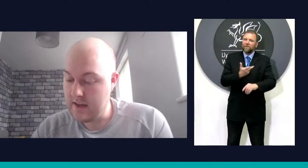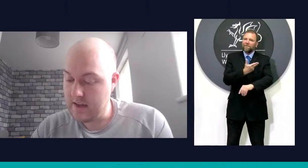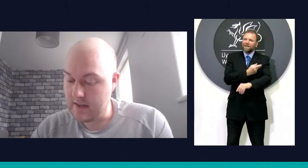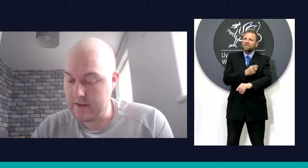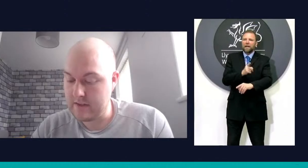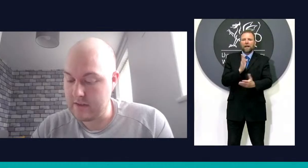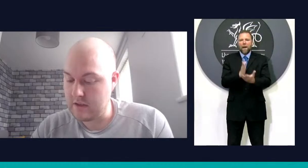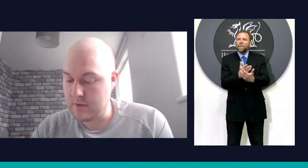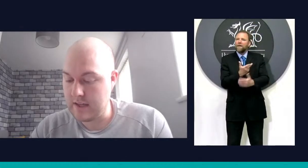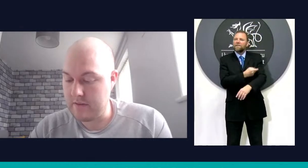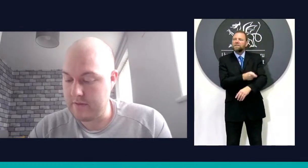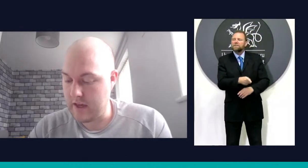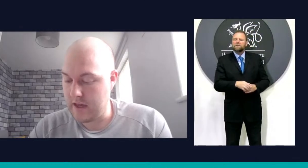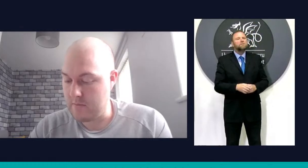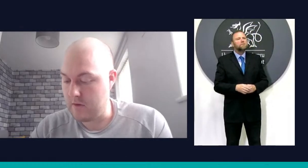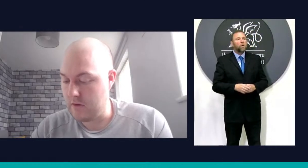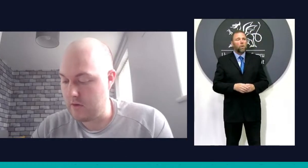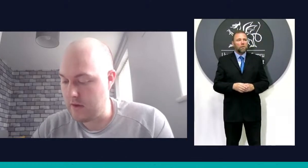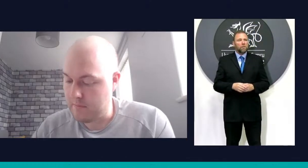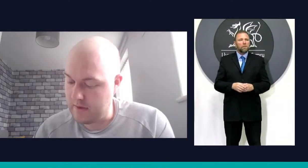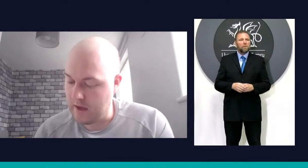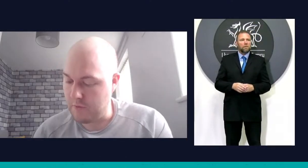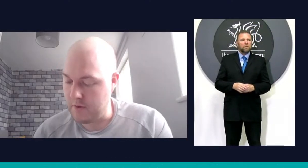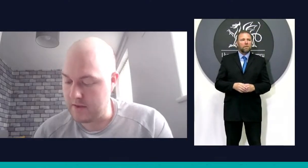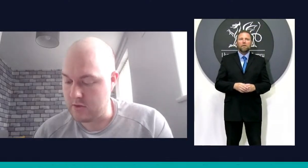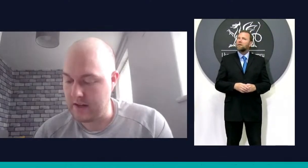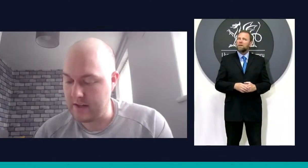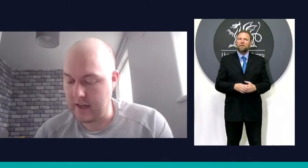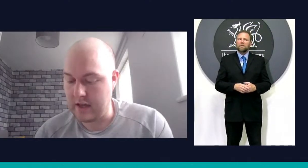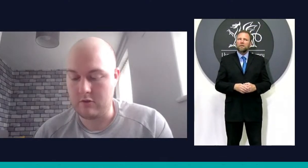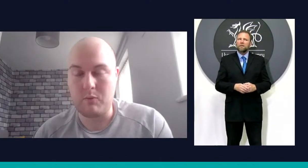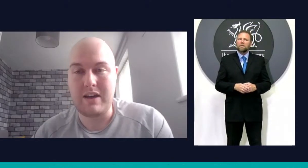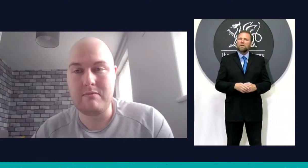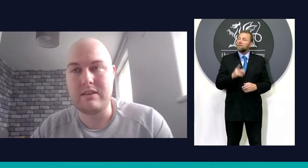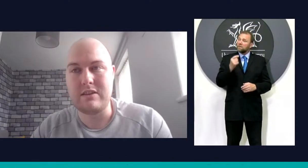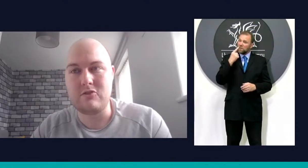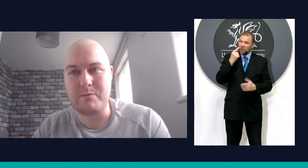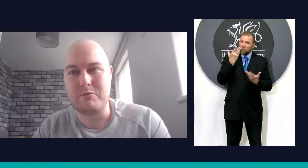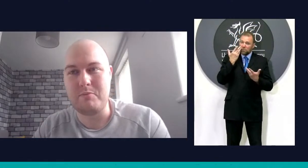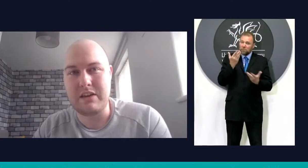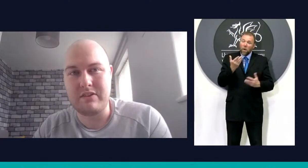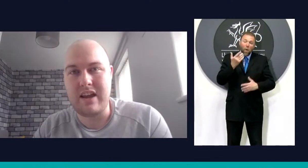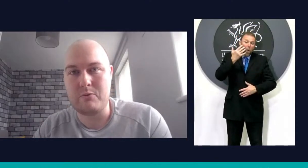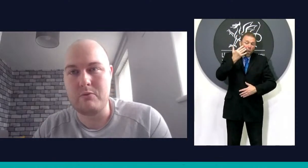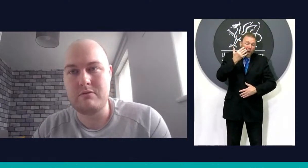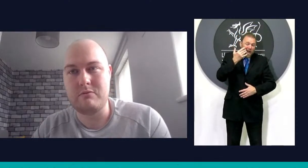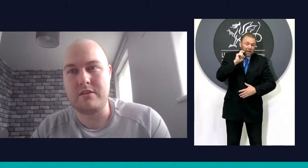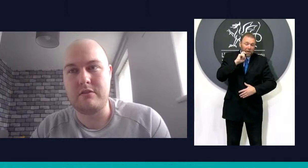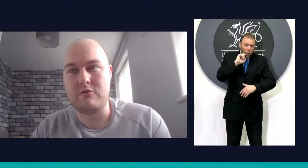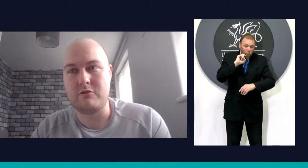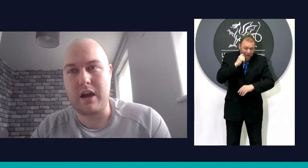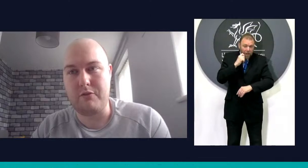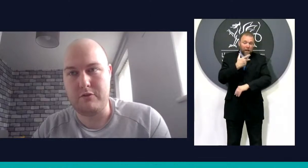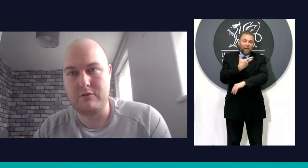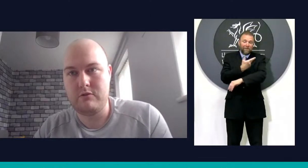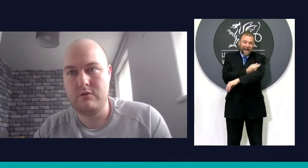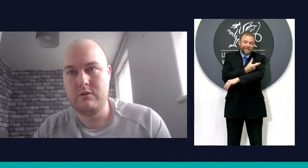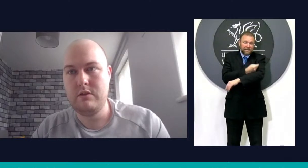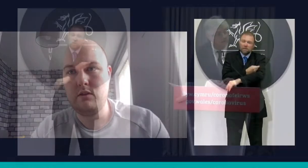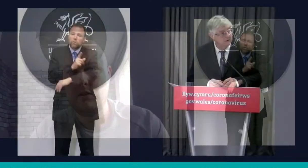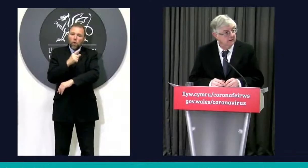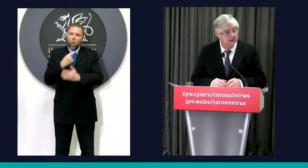as well. Is there anything that you can give offering sort of an indication when these jabs will be given out rather than just be